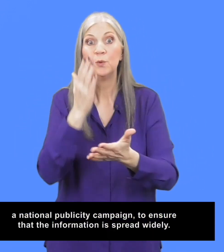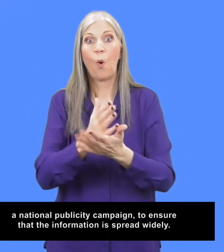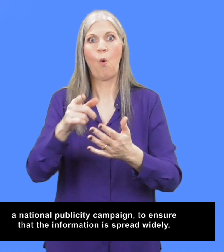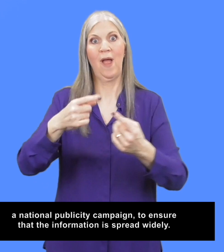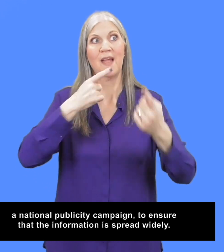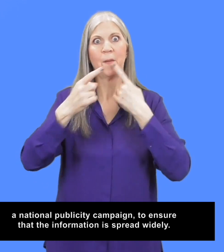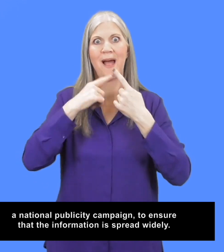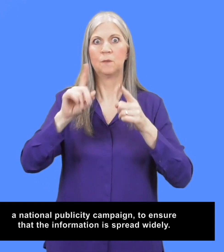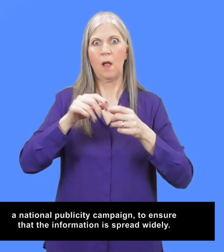widely.